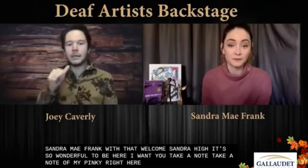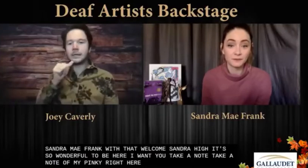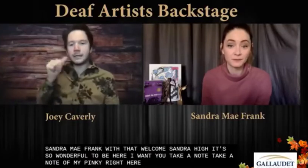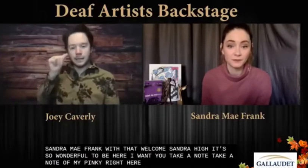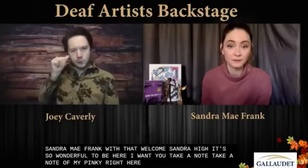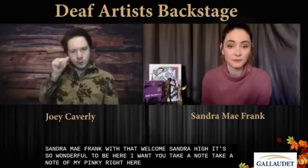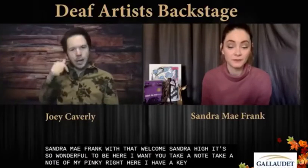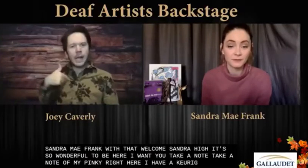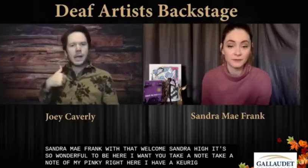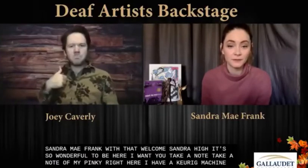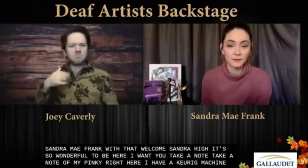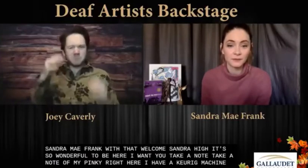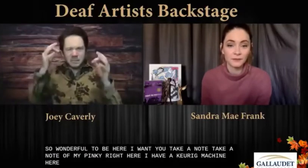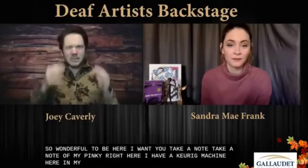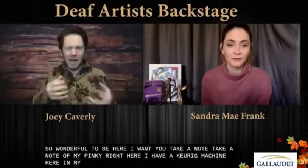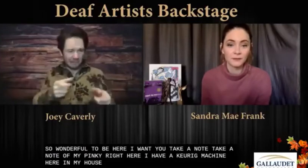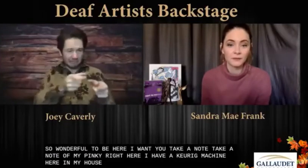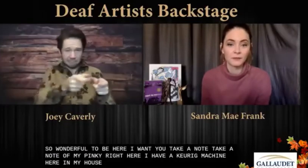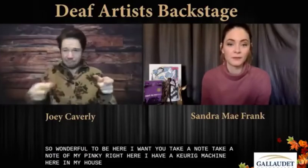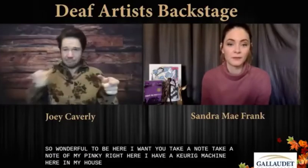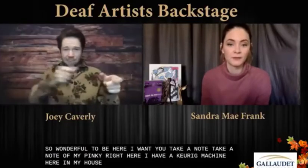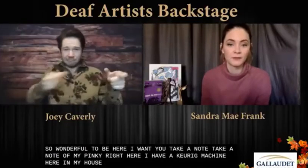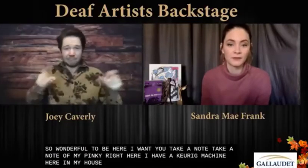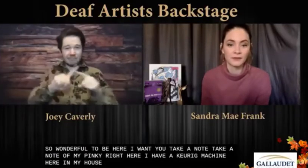I have a Keurig machine here in my house